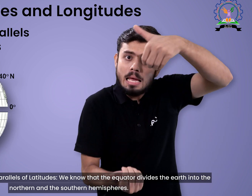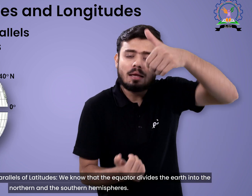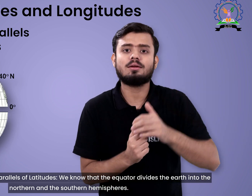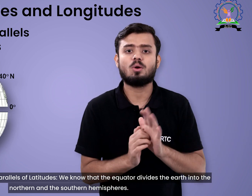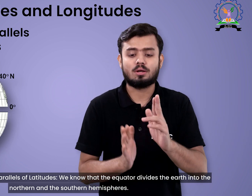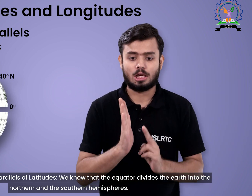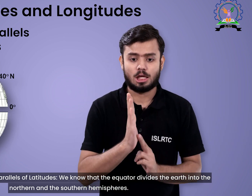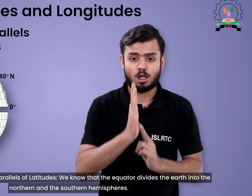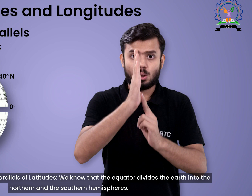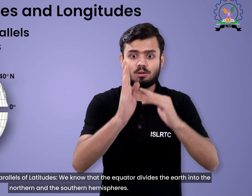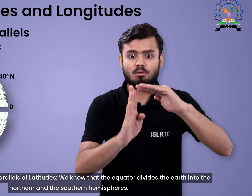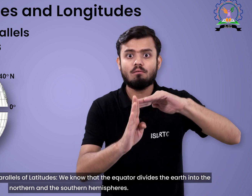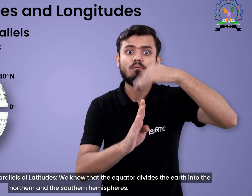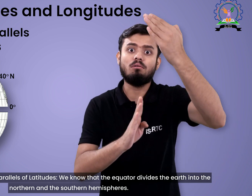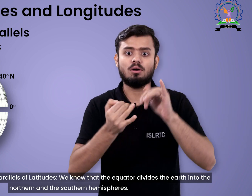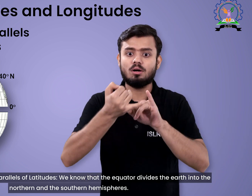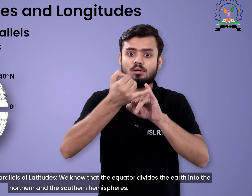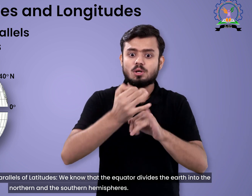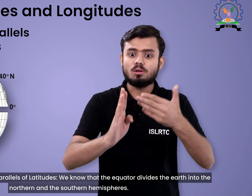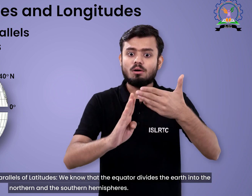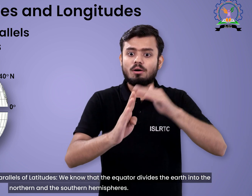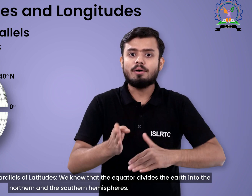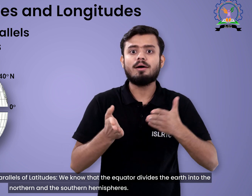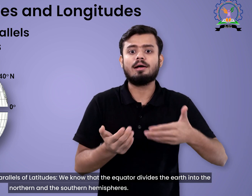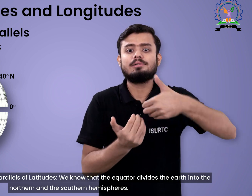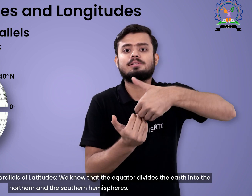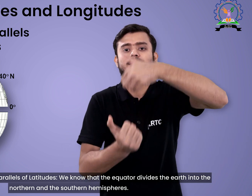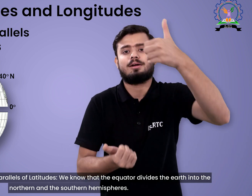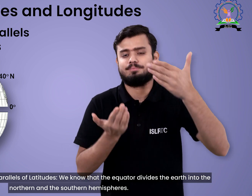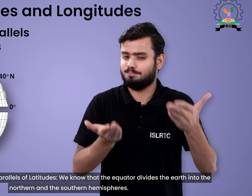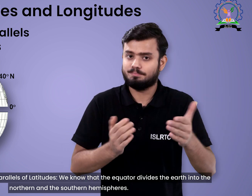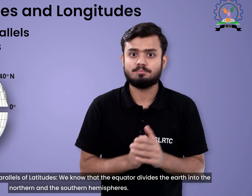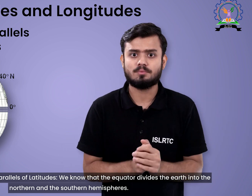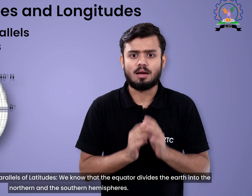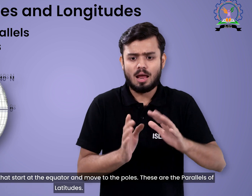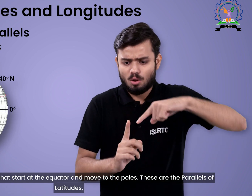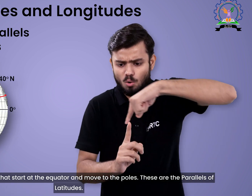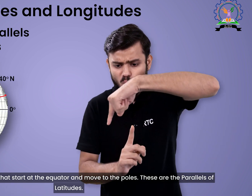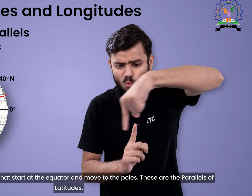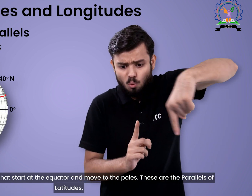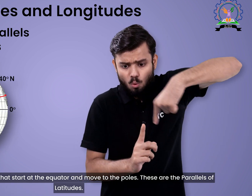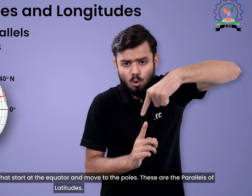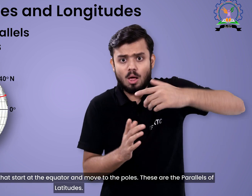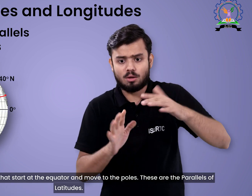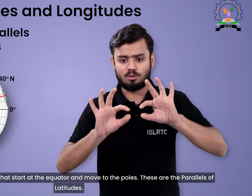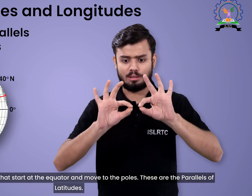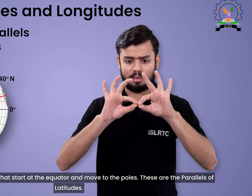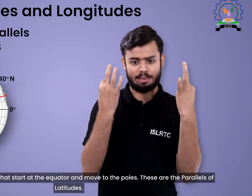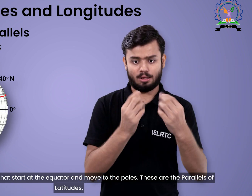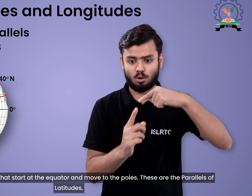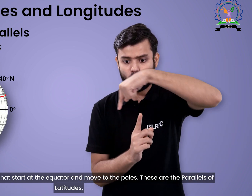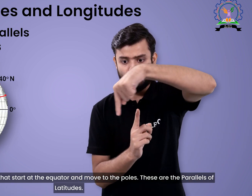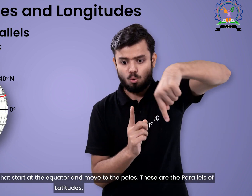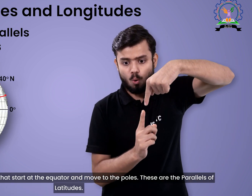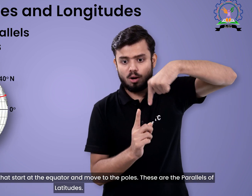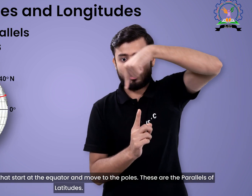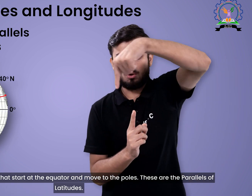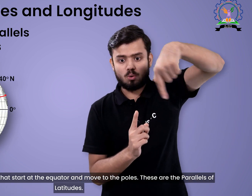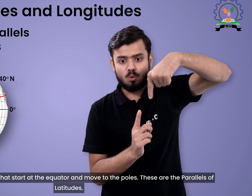hemispheres. There are parallel circles that start at the equator and move to the poles. These are the parallels